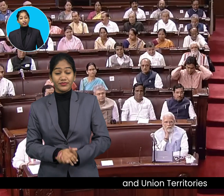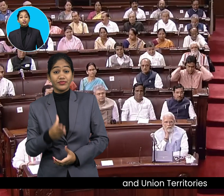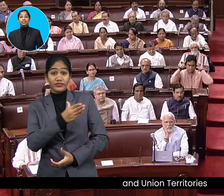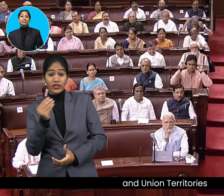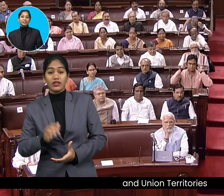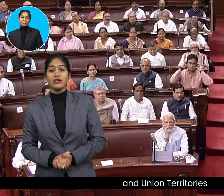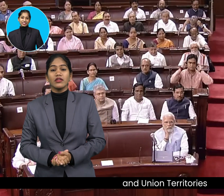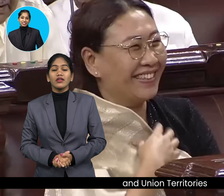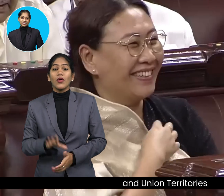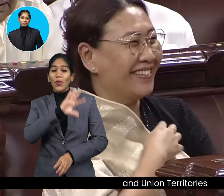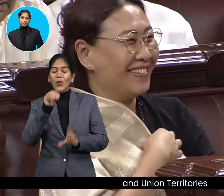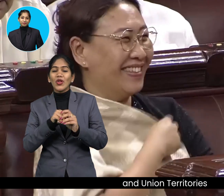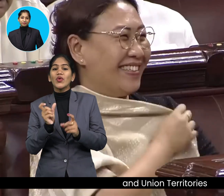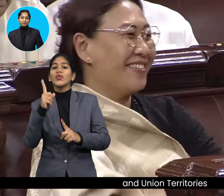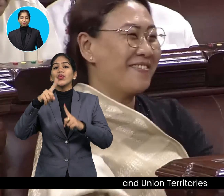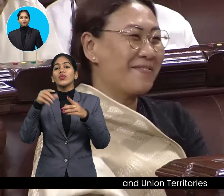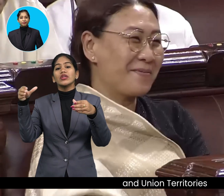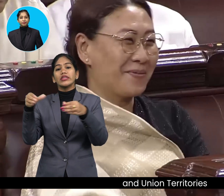and union territories